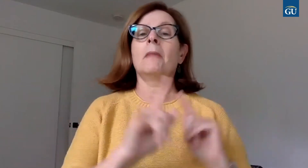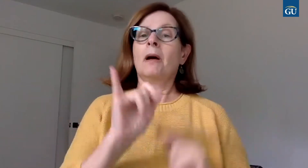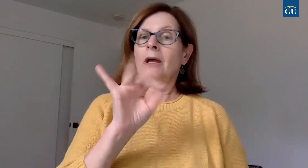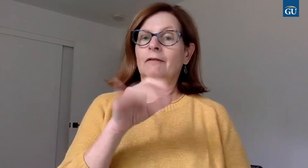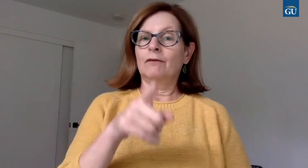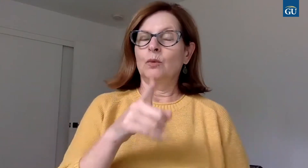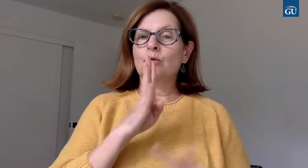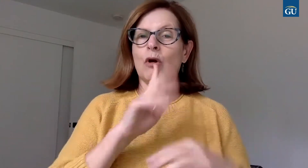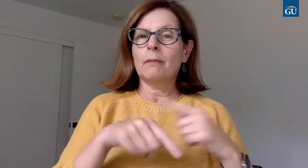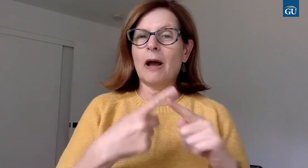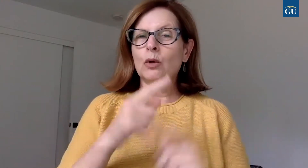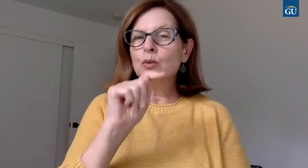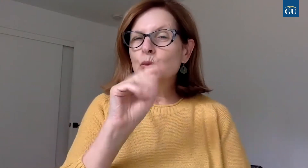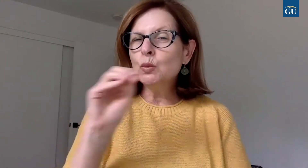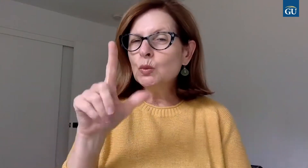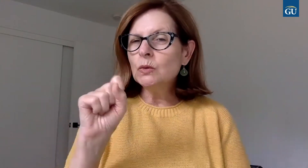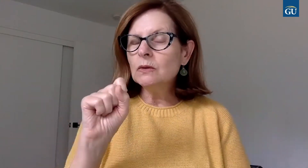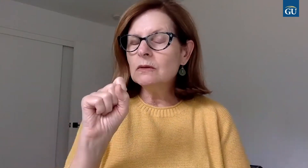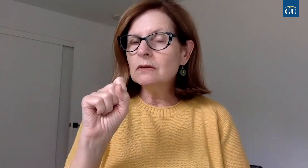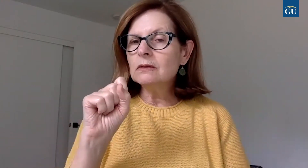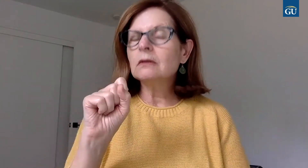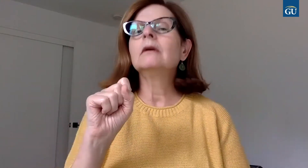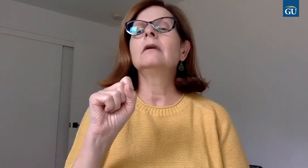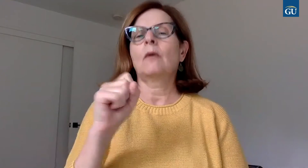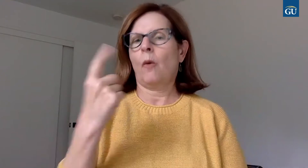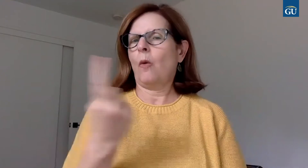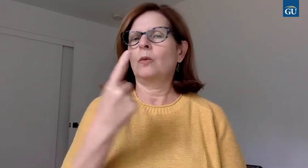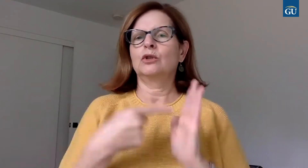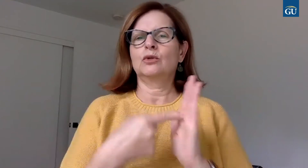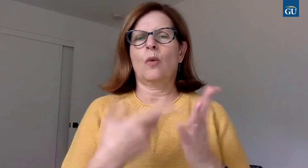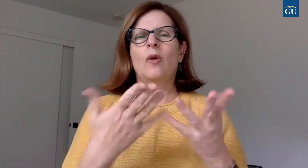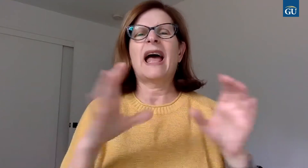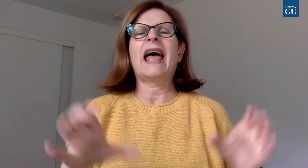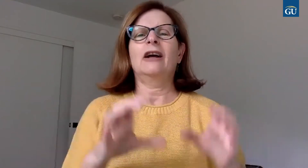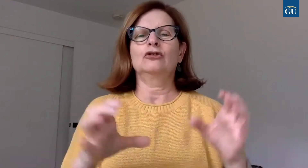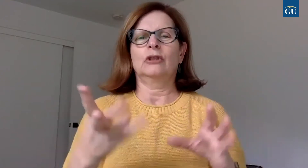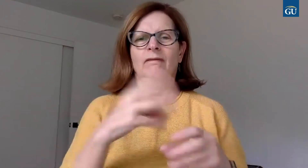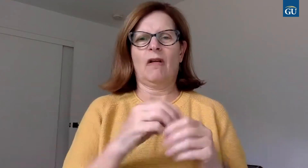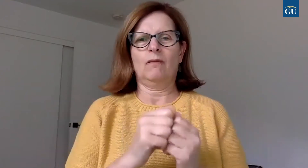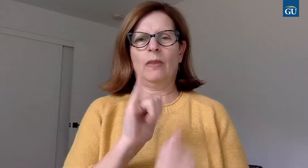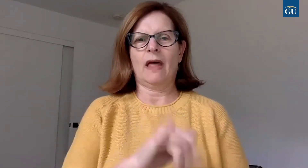tools, you usually show the action of the tool and not only the shape.